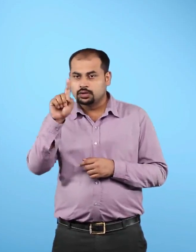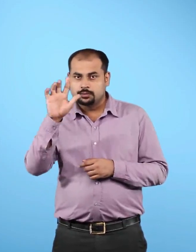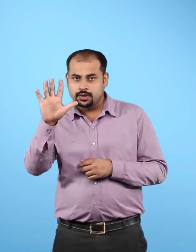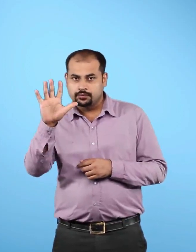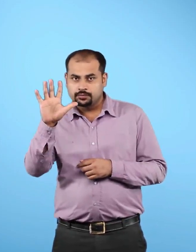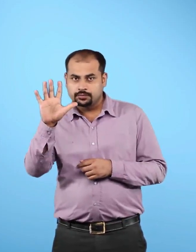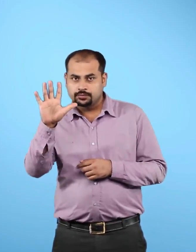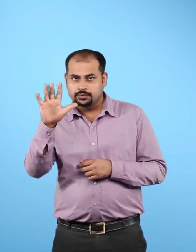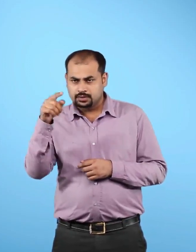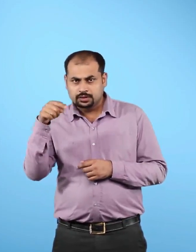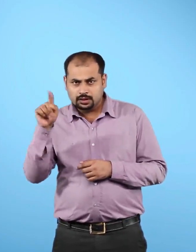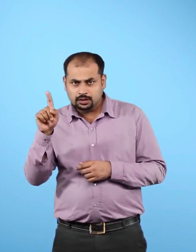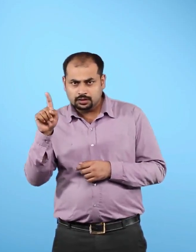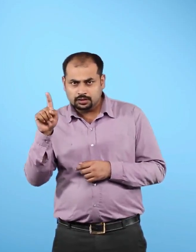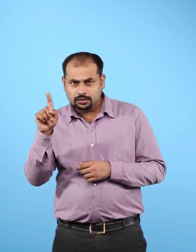0.15 of the sheet?